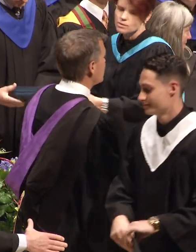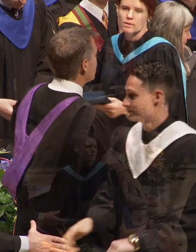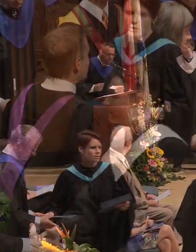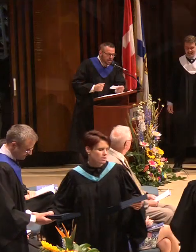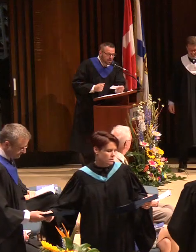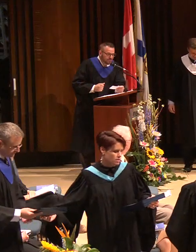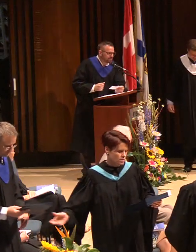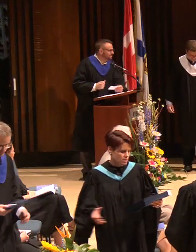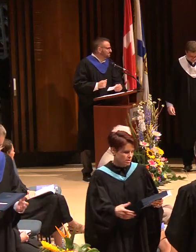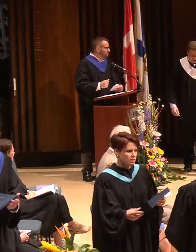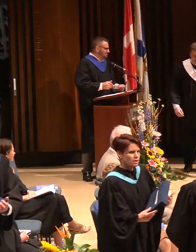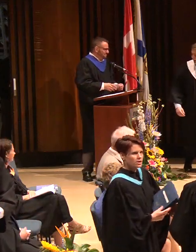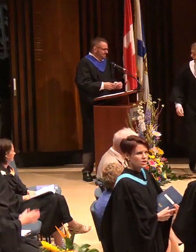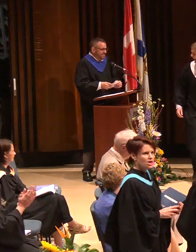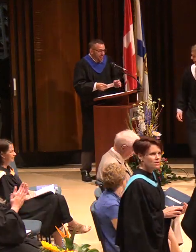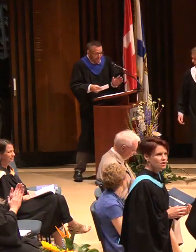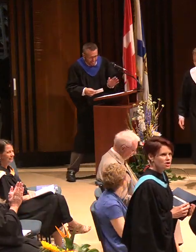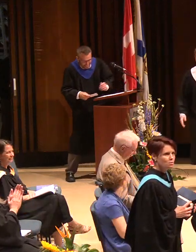Jevin Jessam.